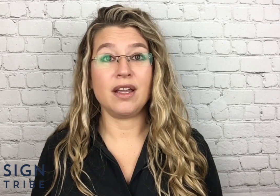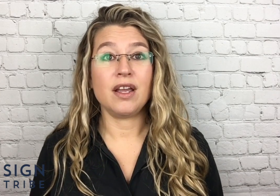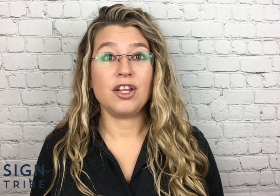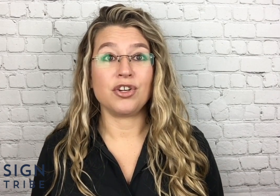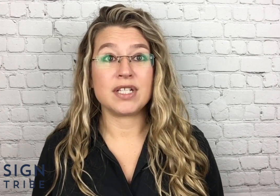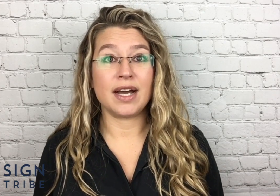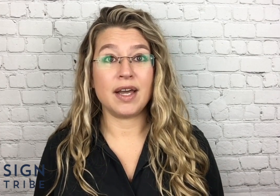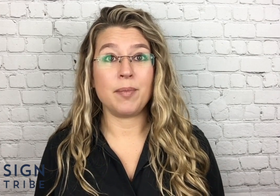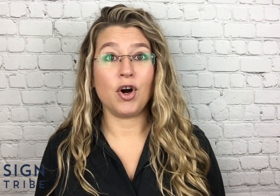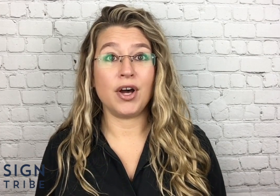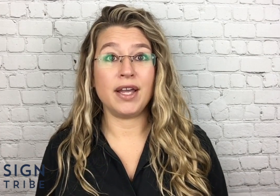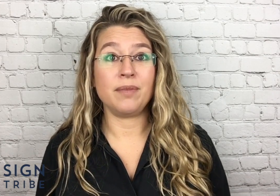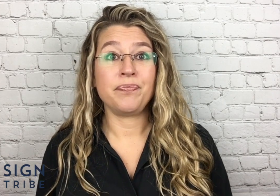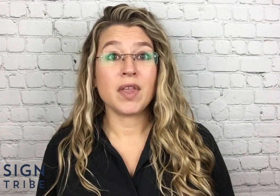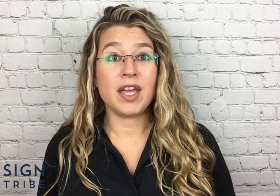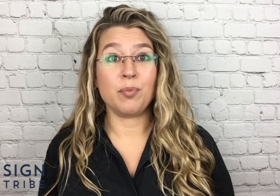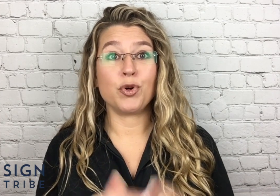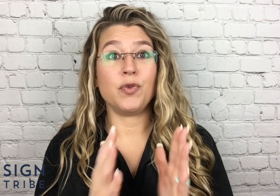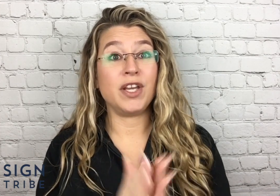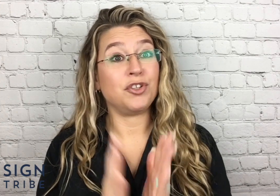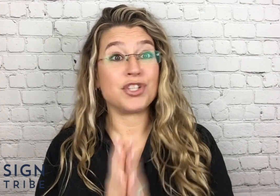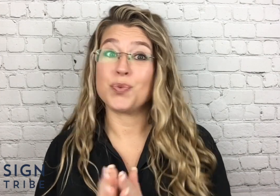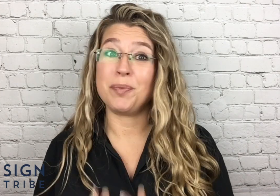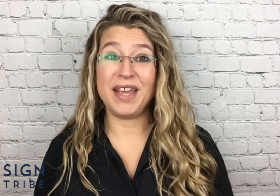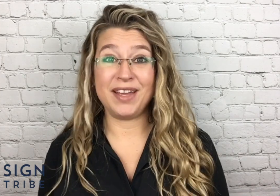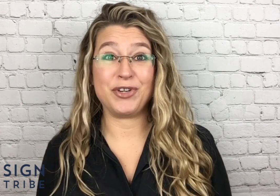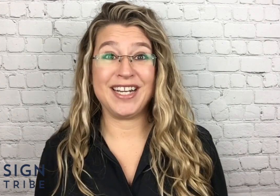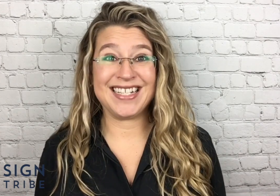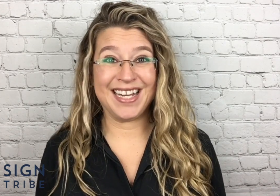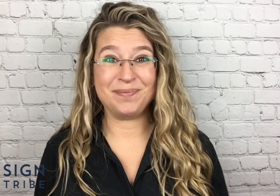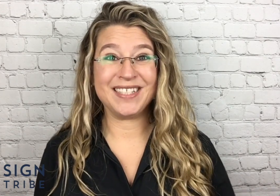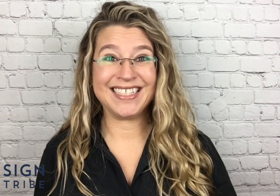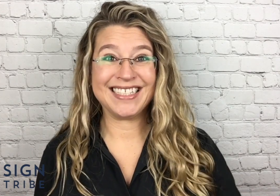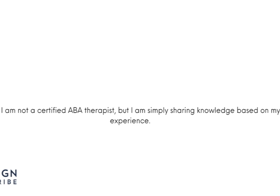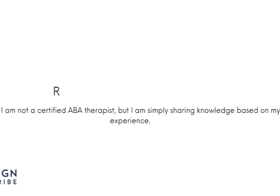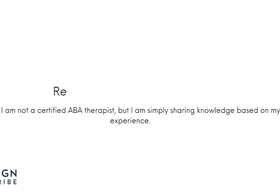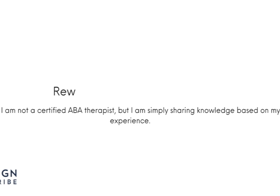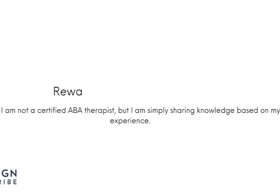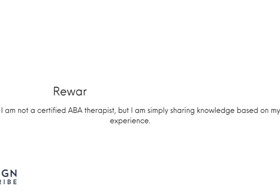your time on improving just one behavior at a time.